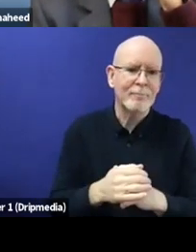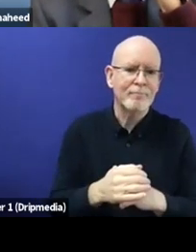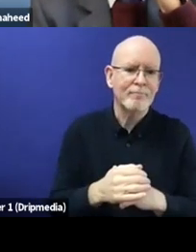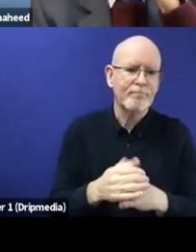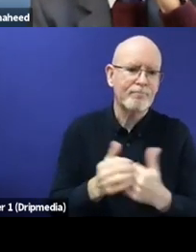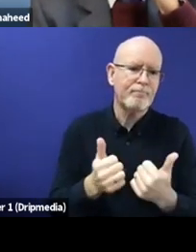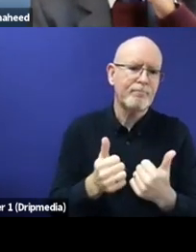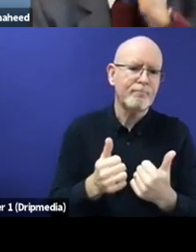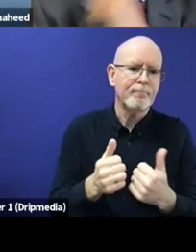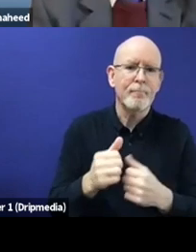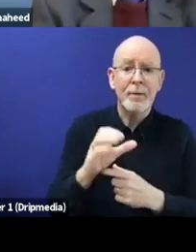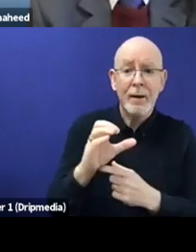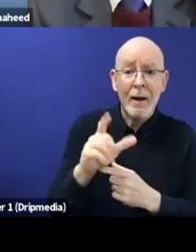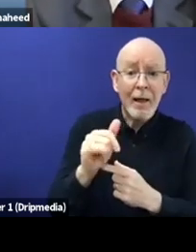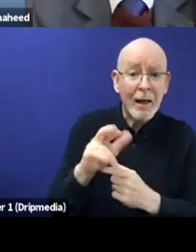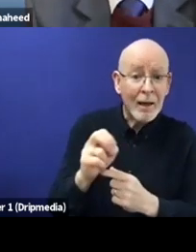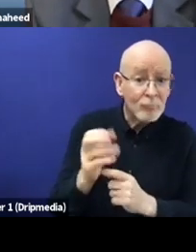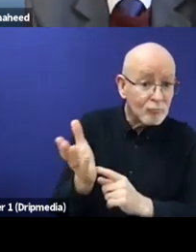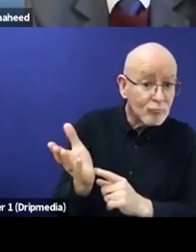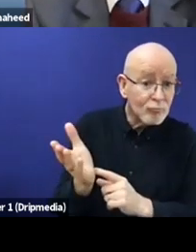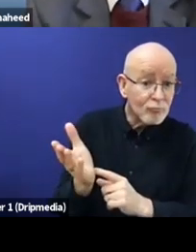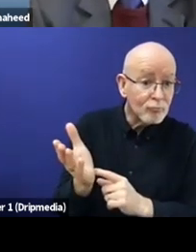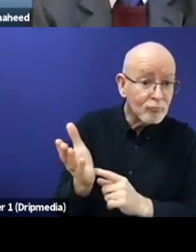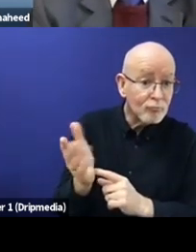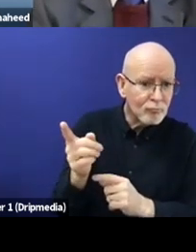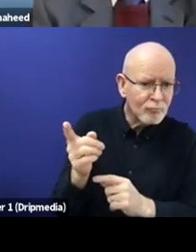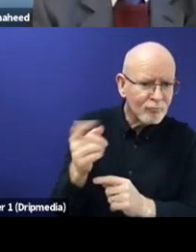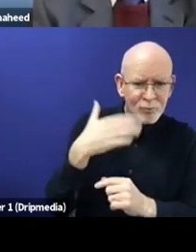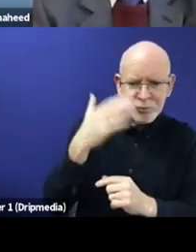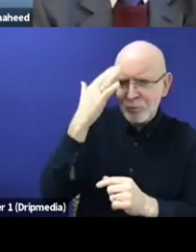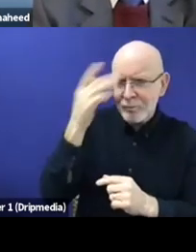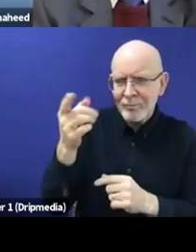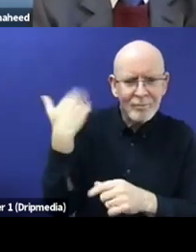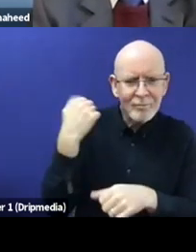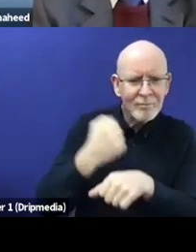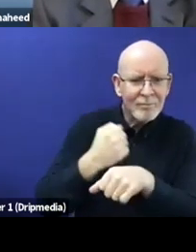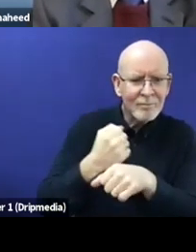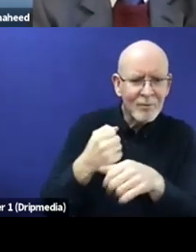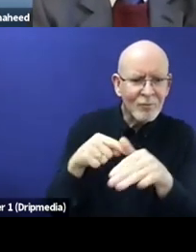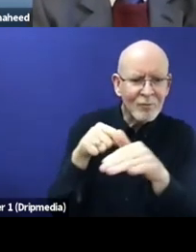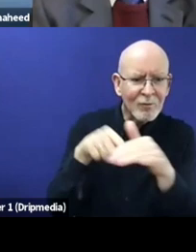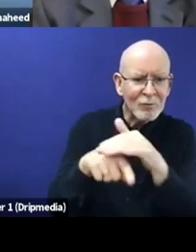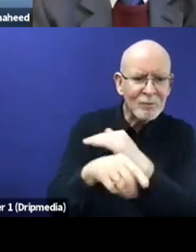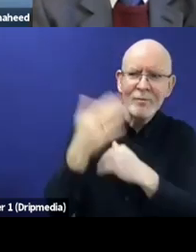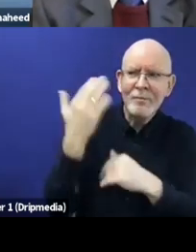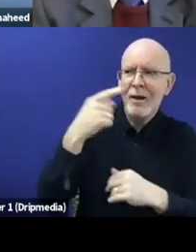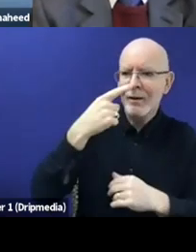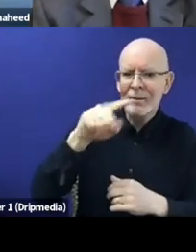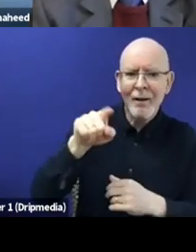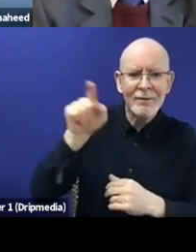Thank you, Geoff. I think it's other people are much better placed to speak on my behalf. As Rossella